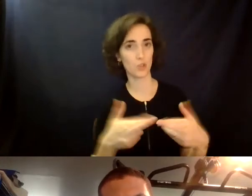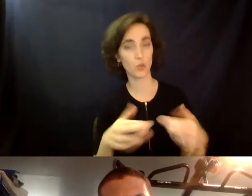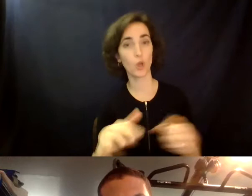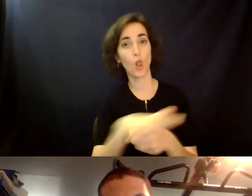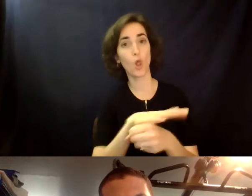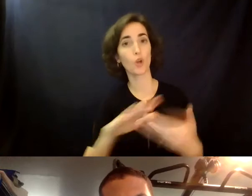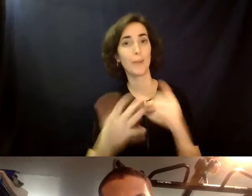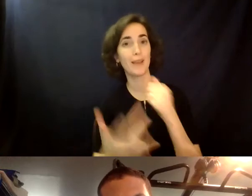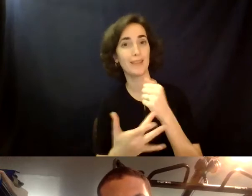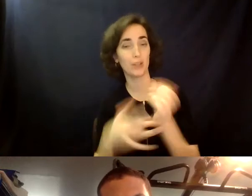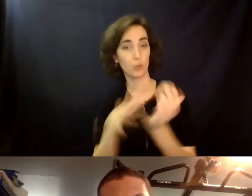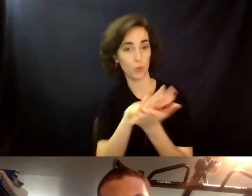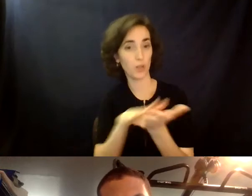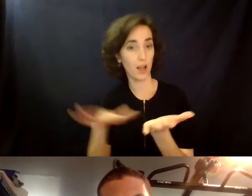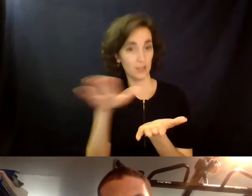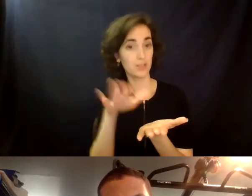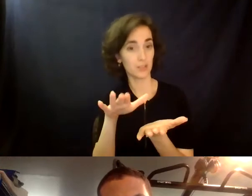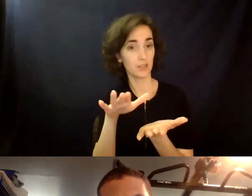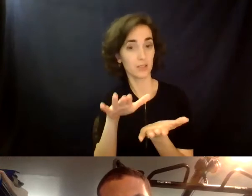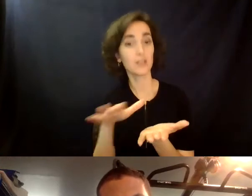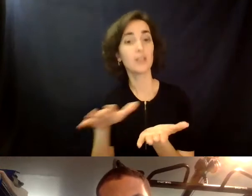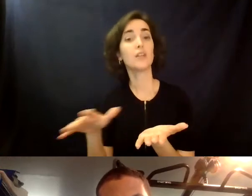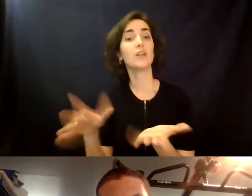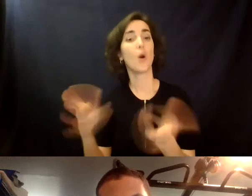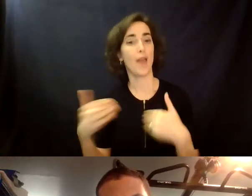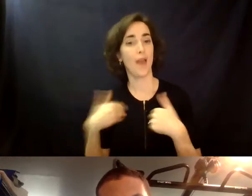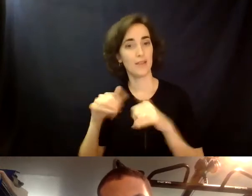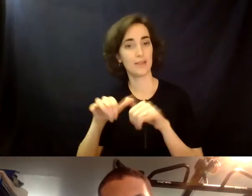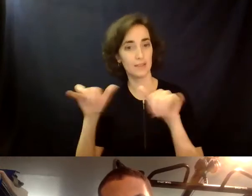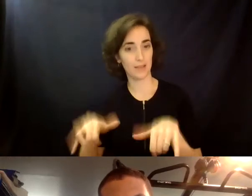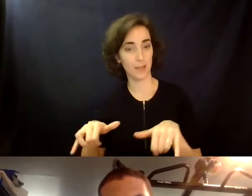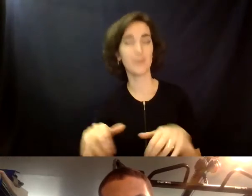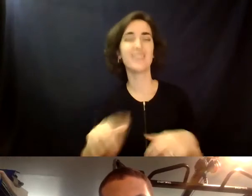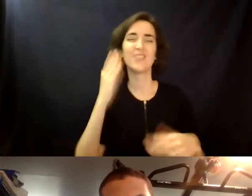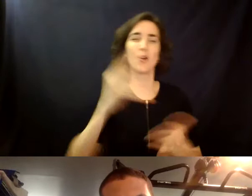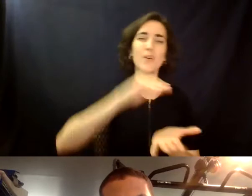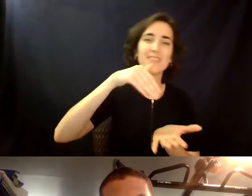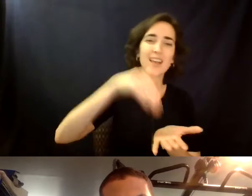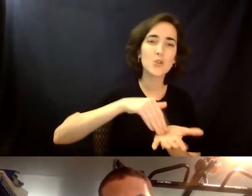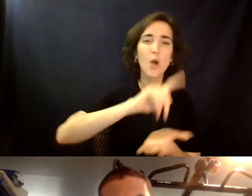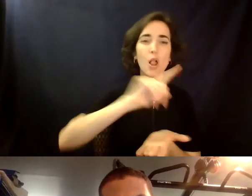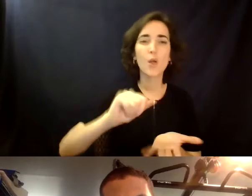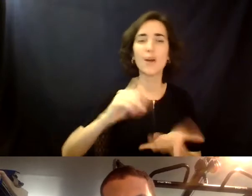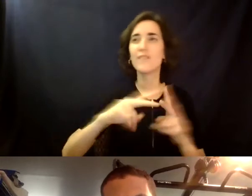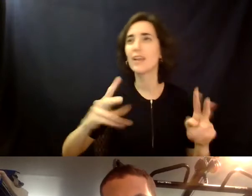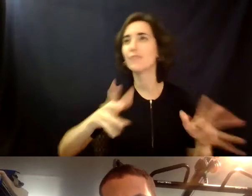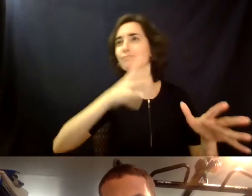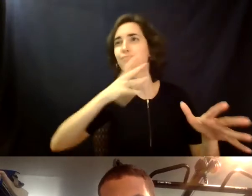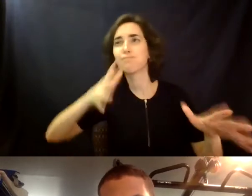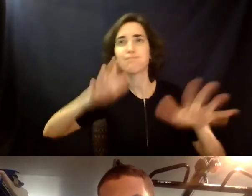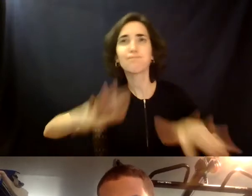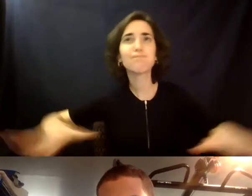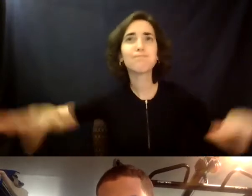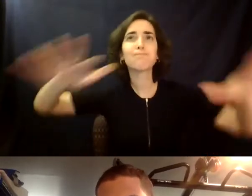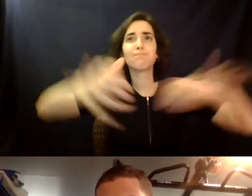college. We have a system, Central Louisiana is very rural, very agrarian, a lot of spatial gaps, a lot of